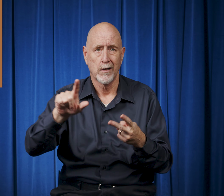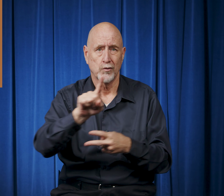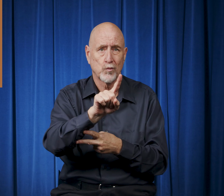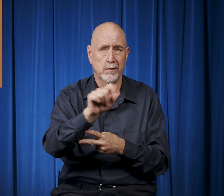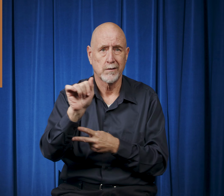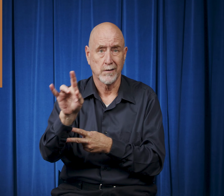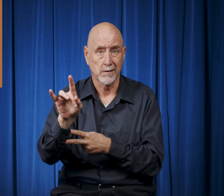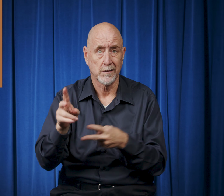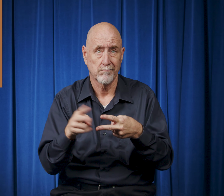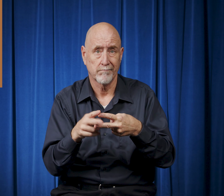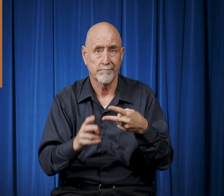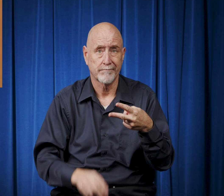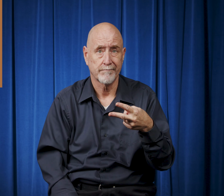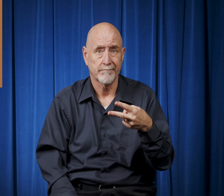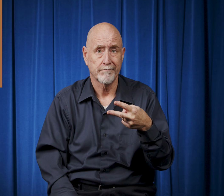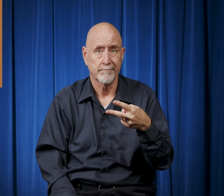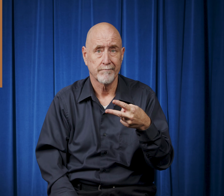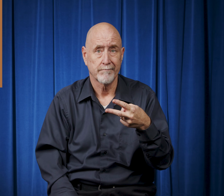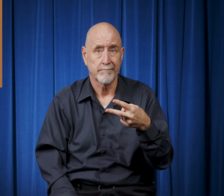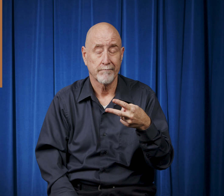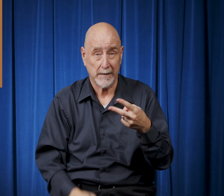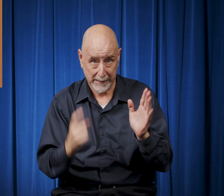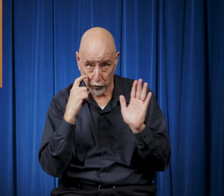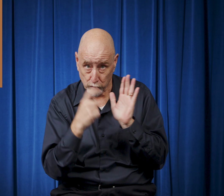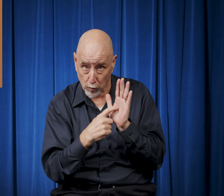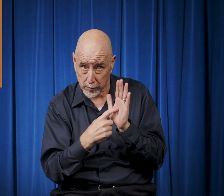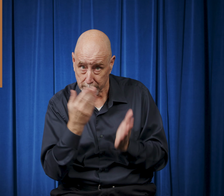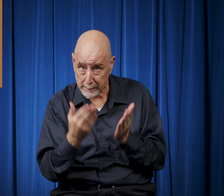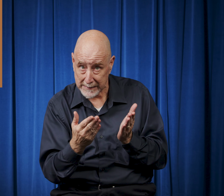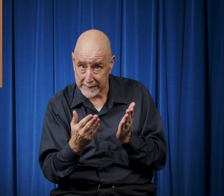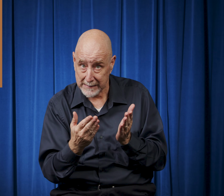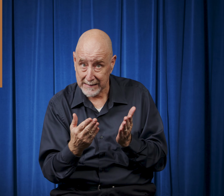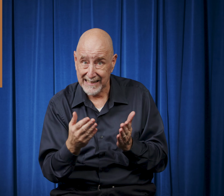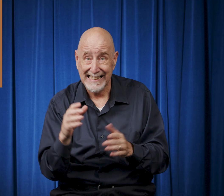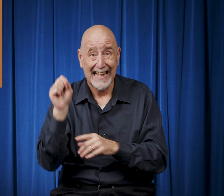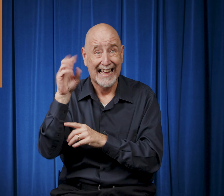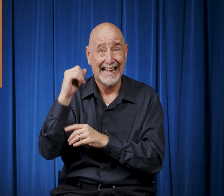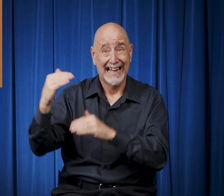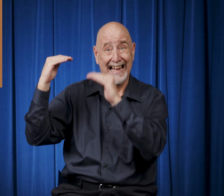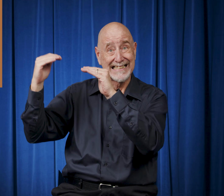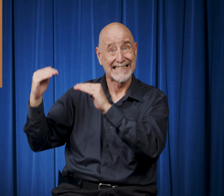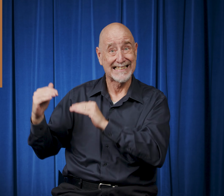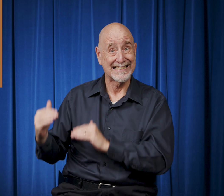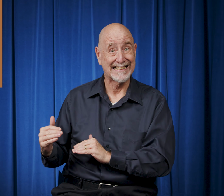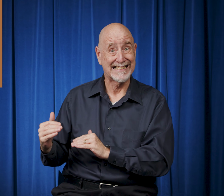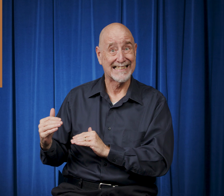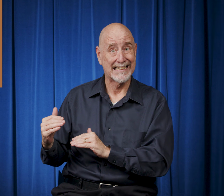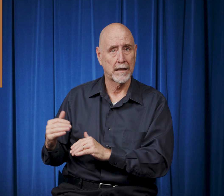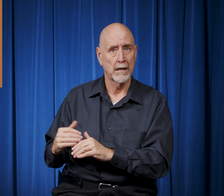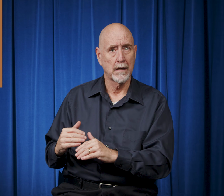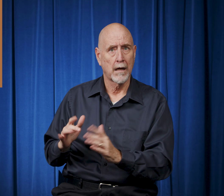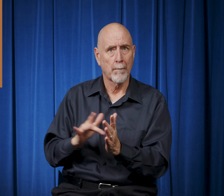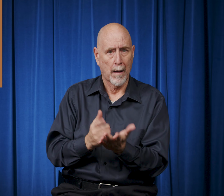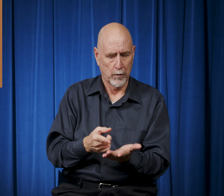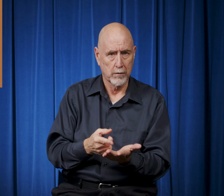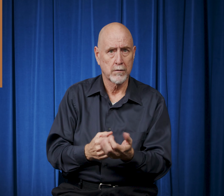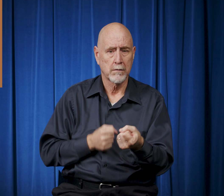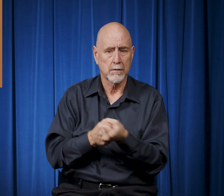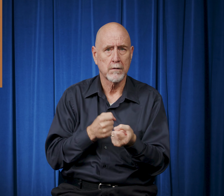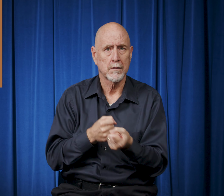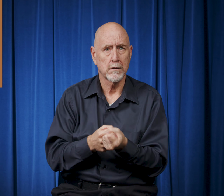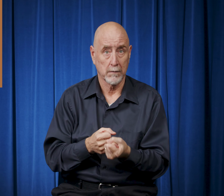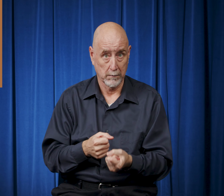1:18. Now, did you happen to notice that everything we just listed is supported and justified by